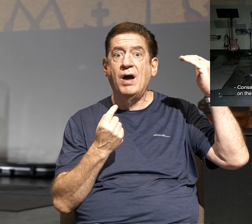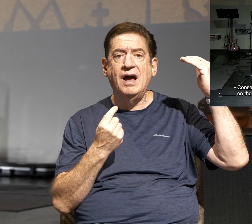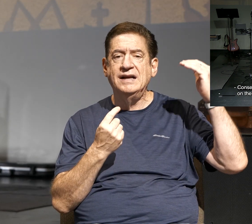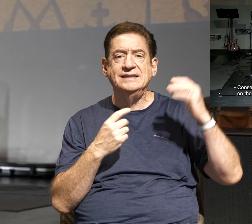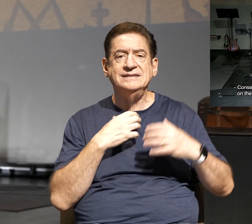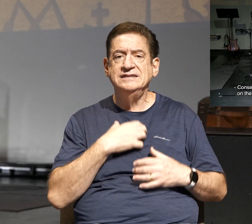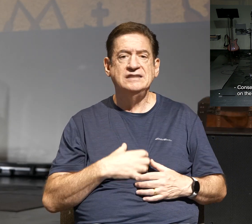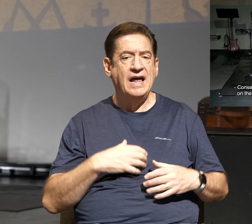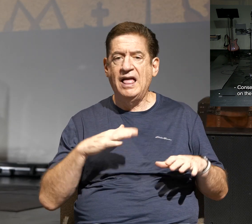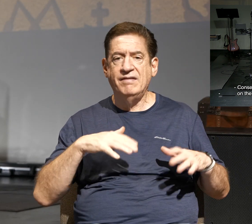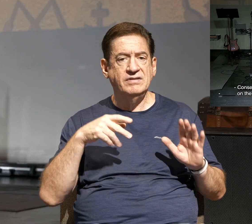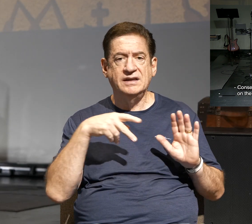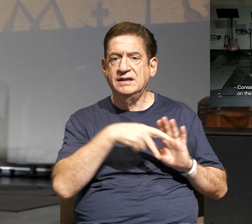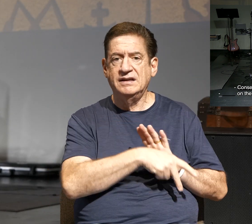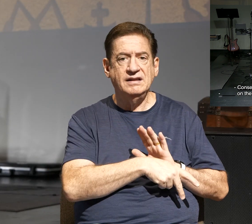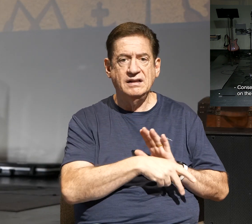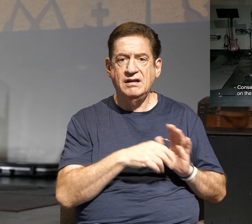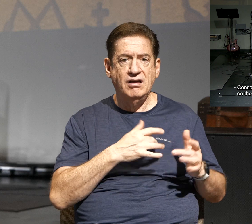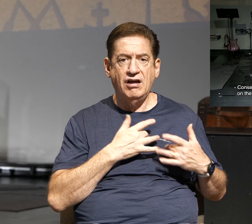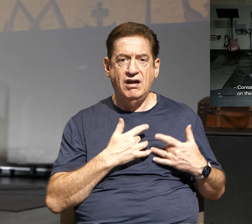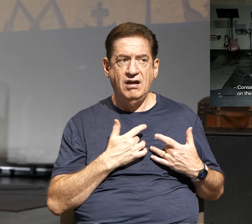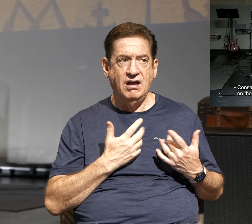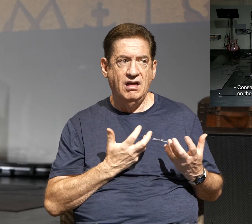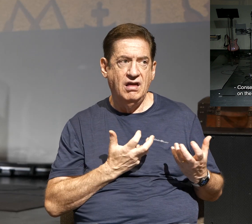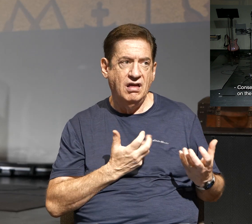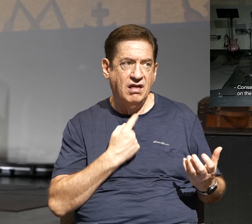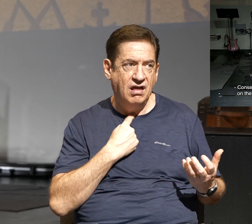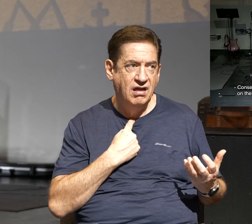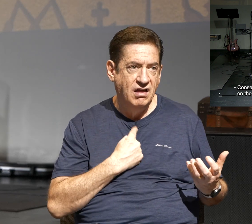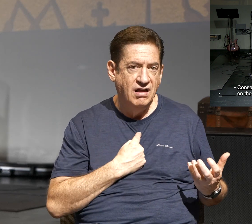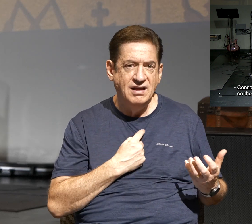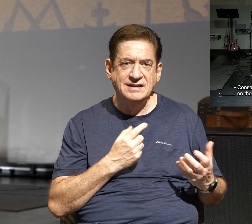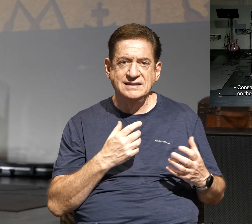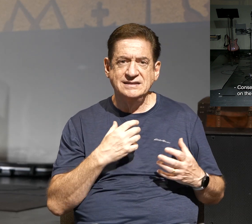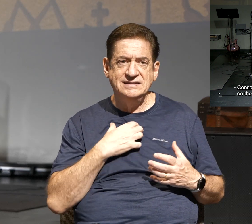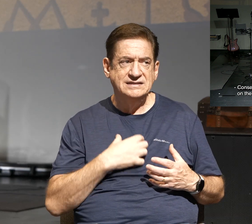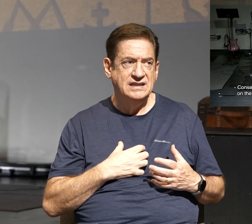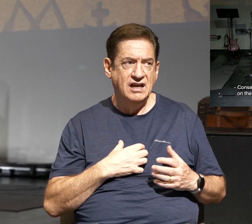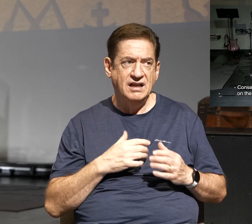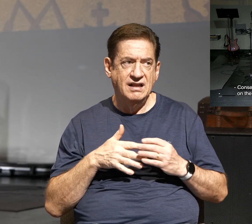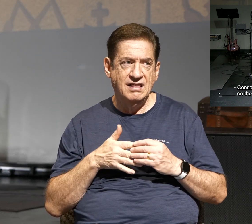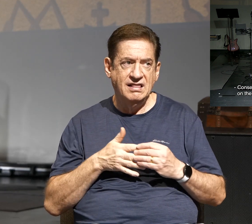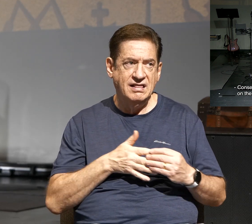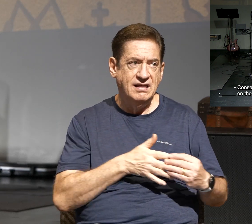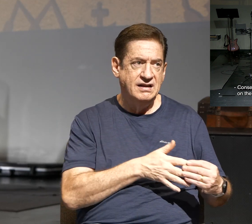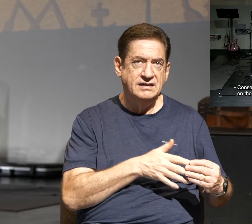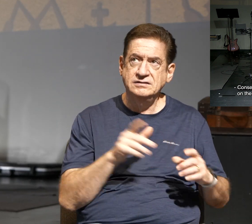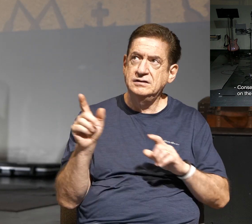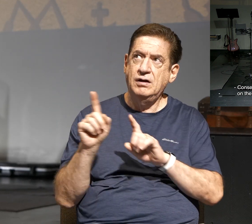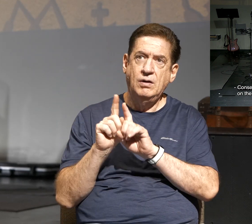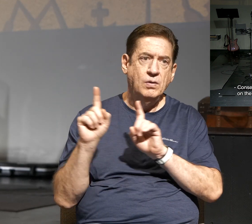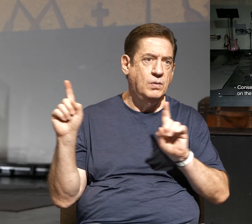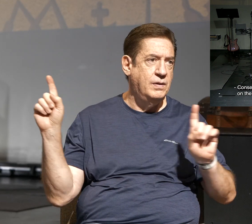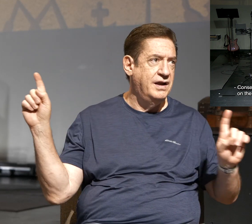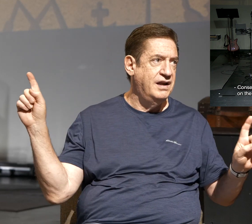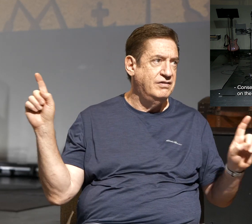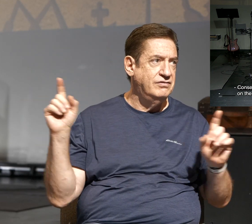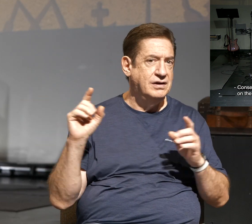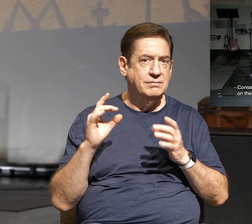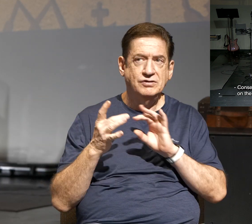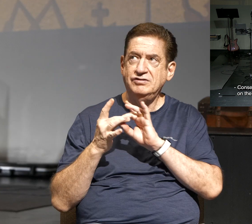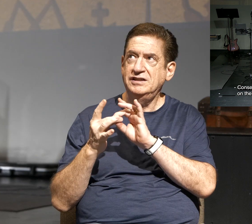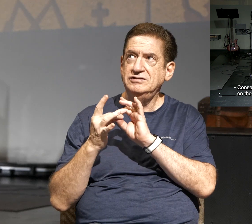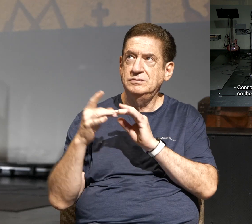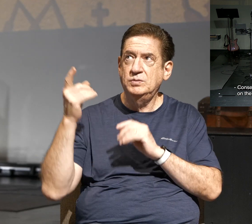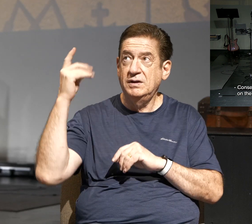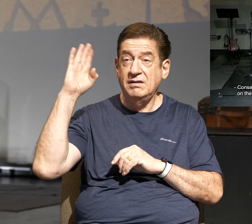killed yet in our heart. Desires that lead us away from this intimate relationship with God. Desires for